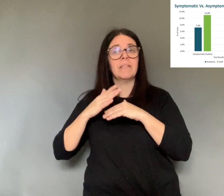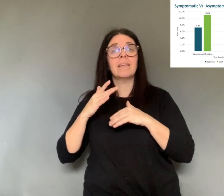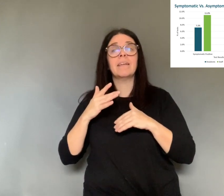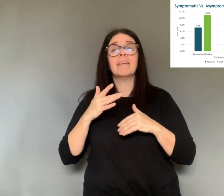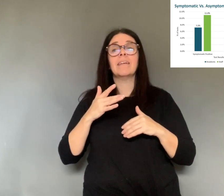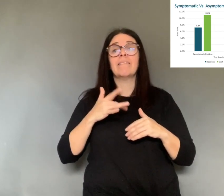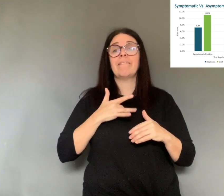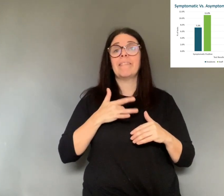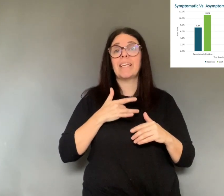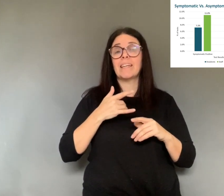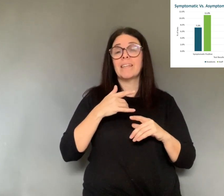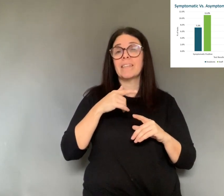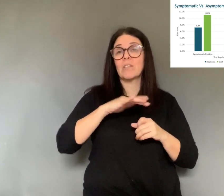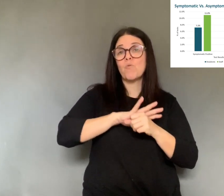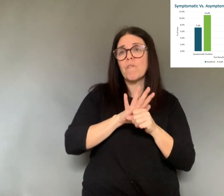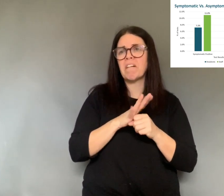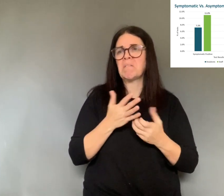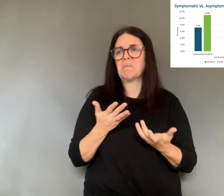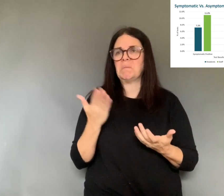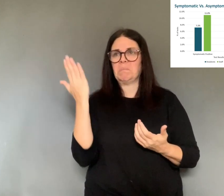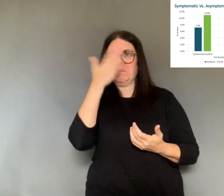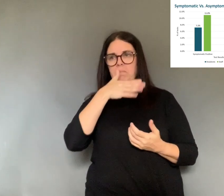COVID-19.